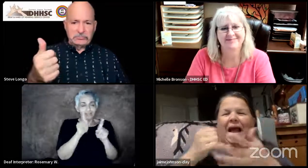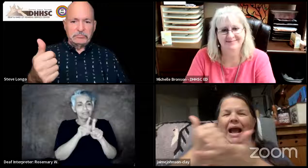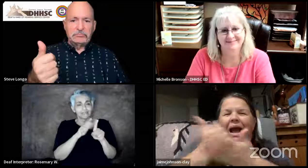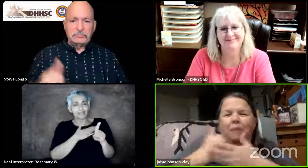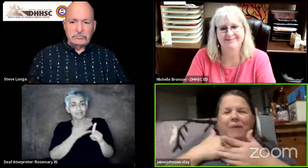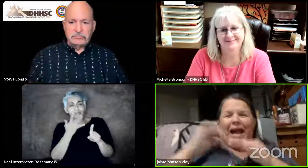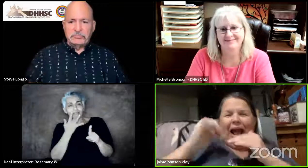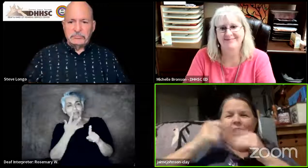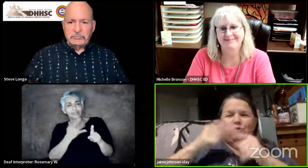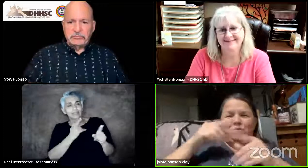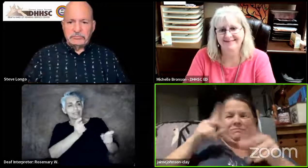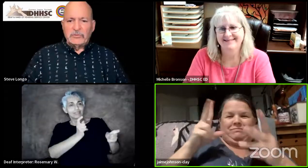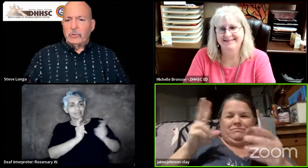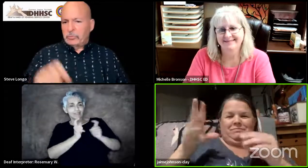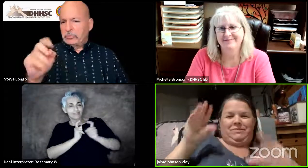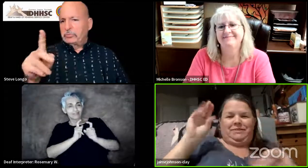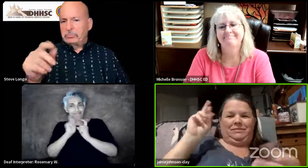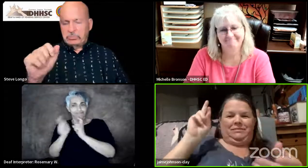help.